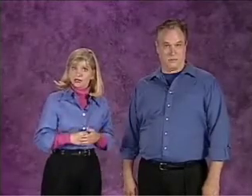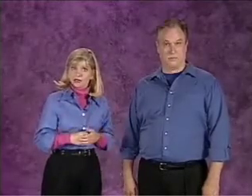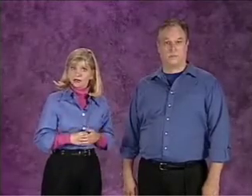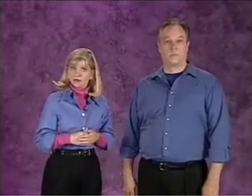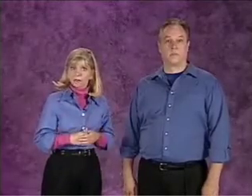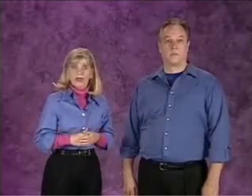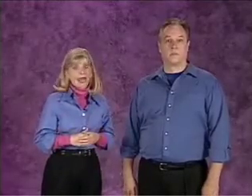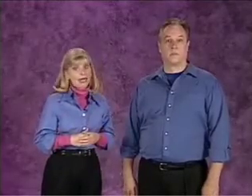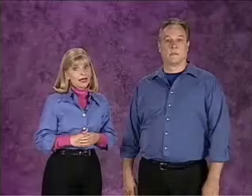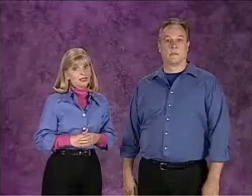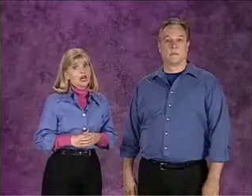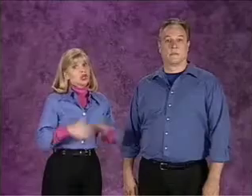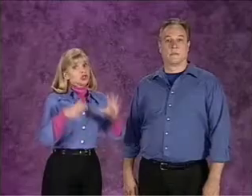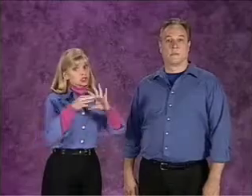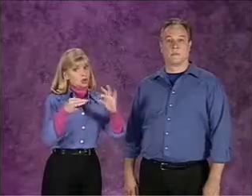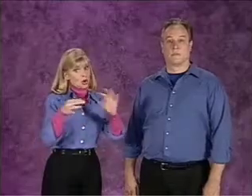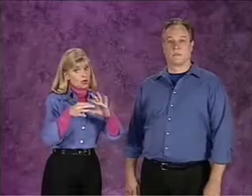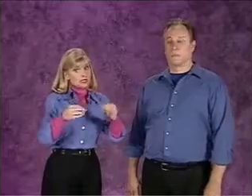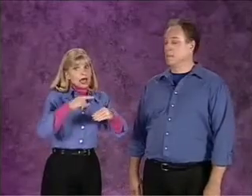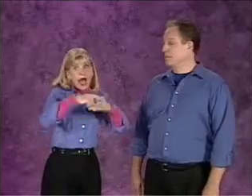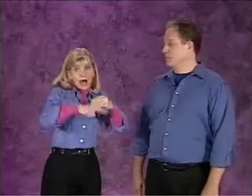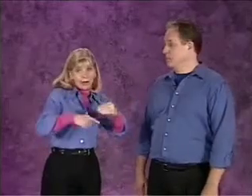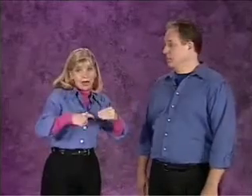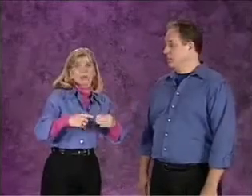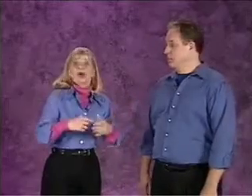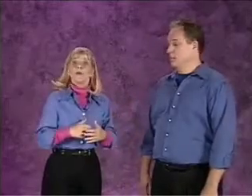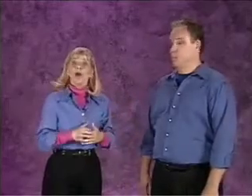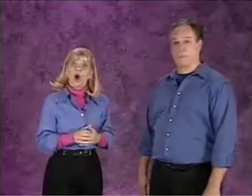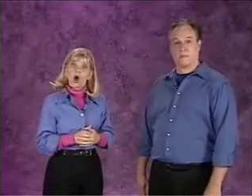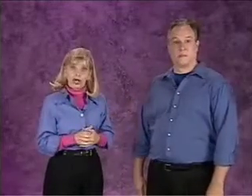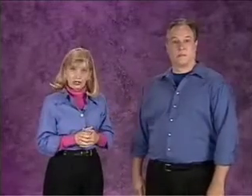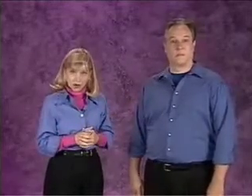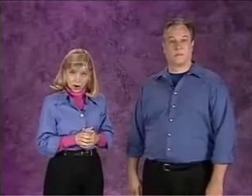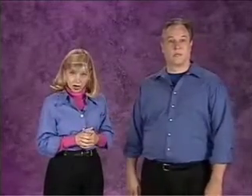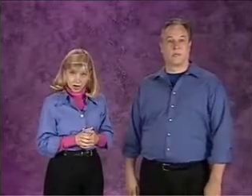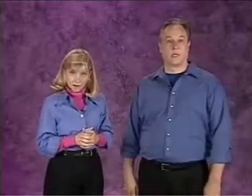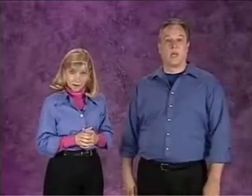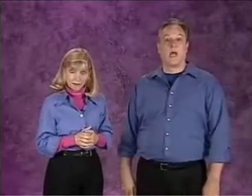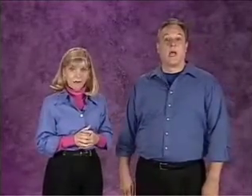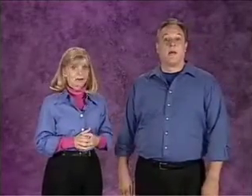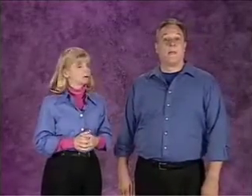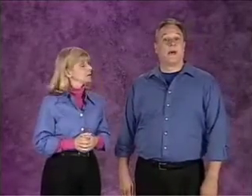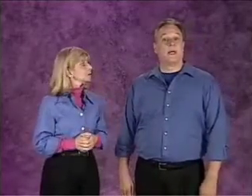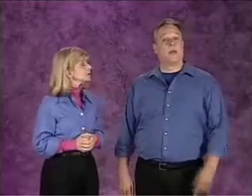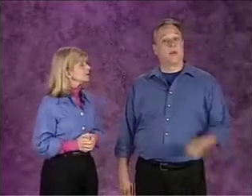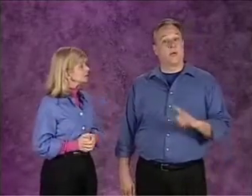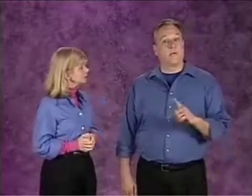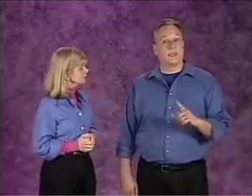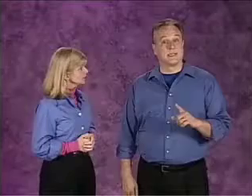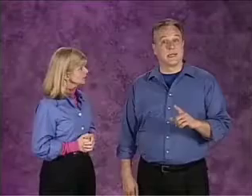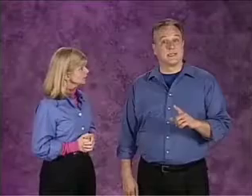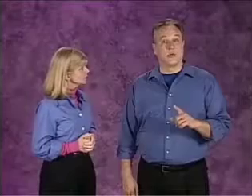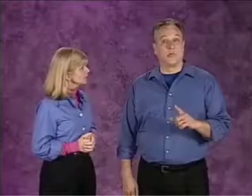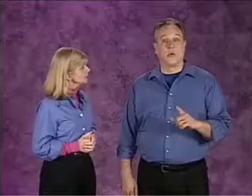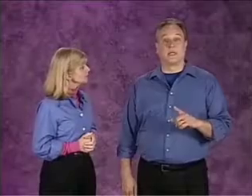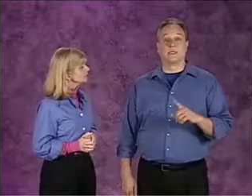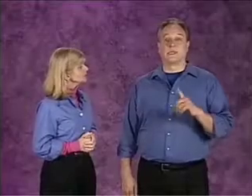felines and stories about Paul and Carla. But in the previous lesson, you practiced